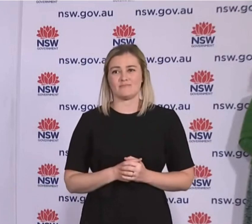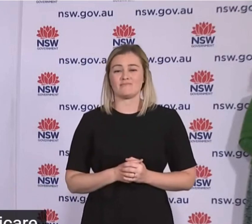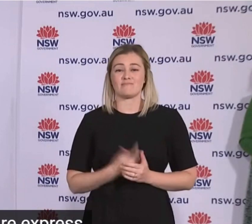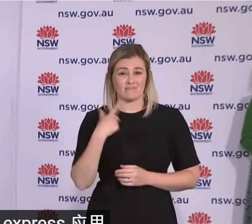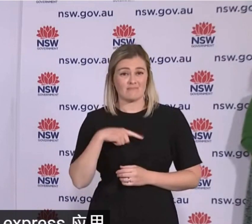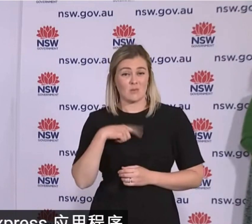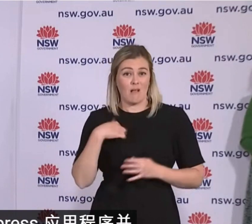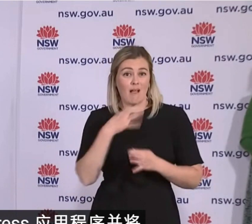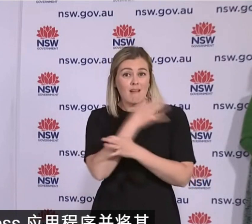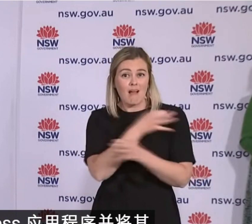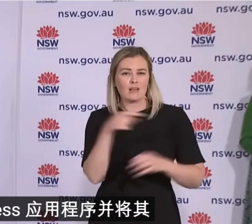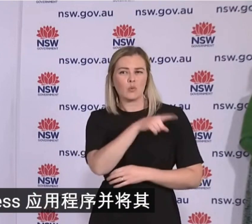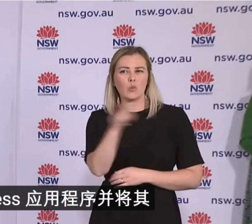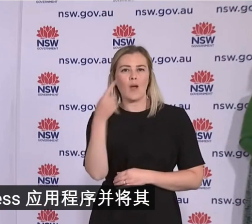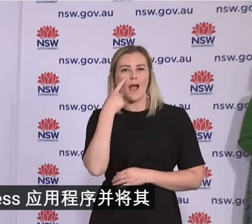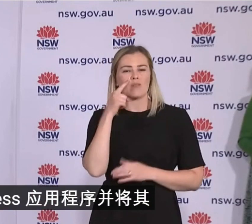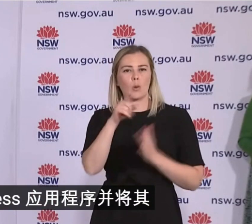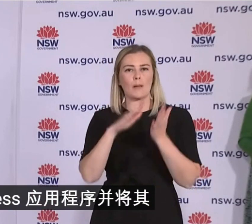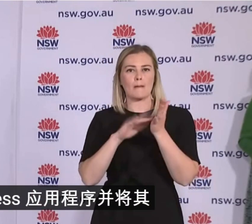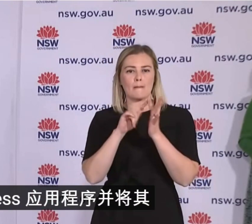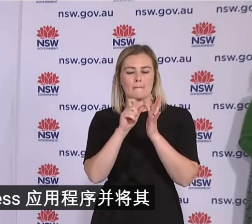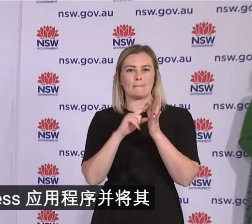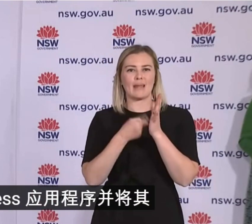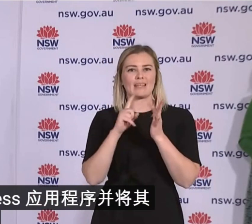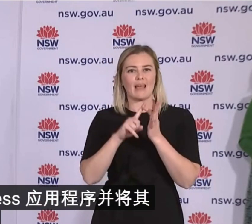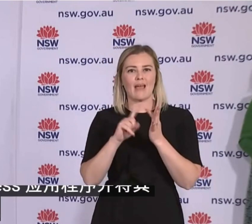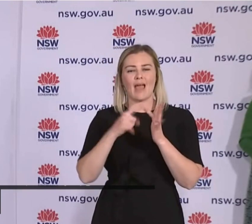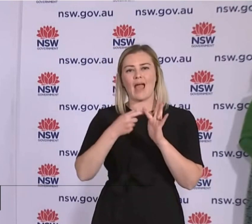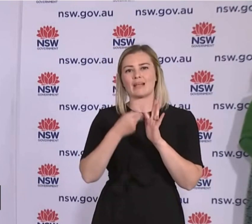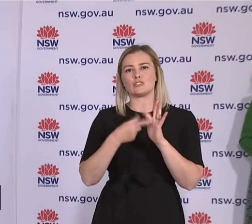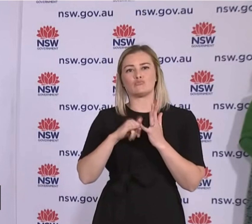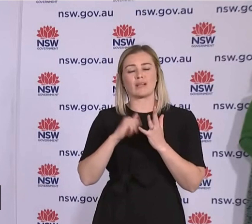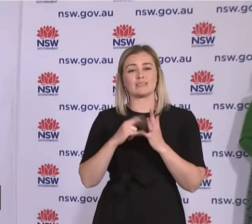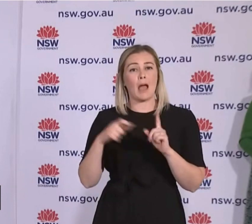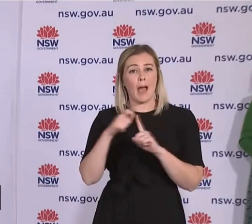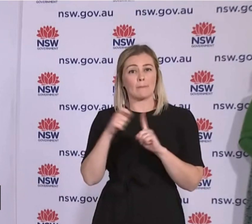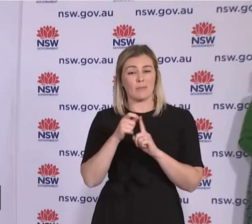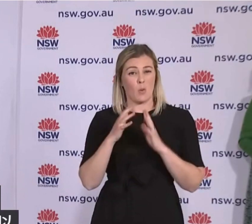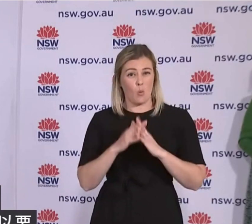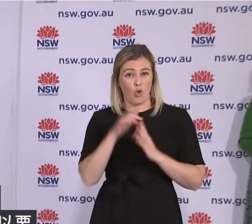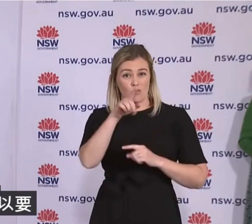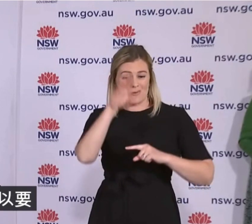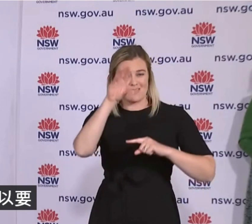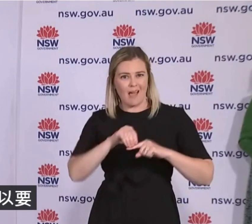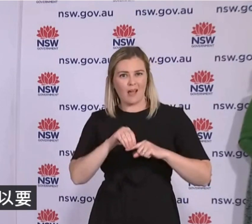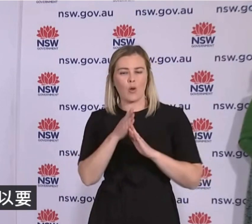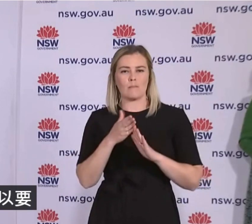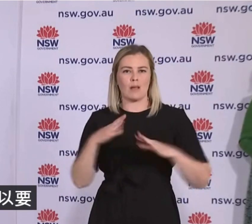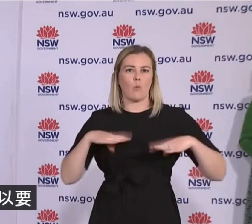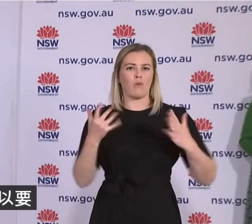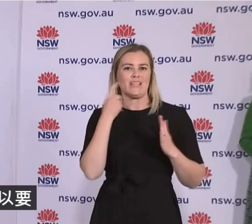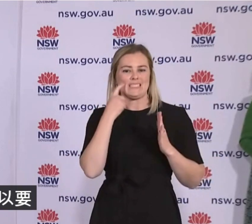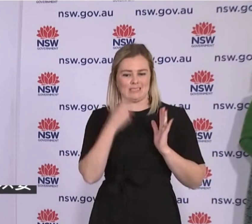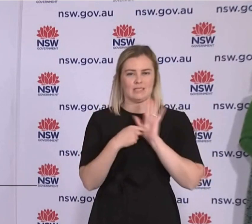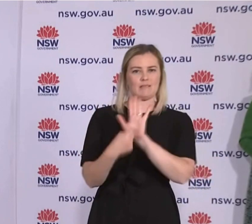onto your Medicare Express app and download it into your Google Wallet. Or if you don't have a smartphone, to get a printed